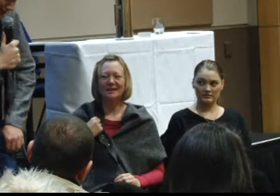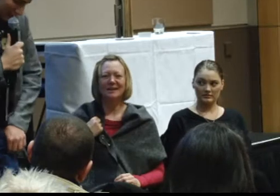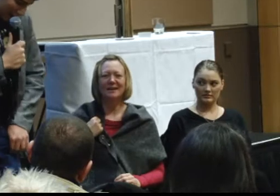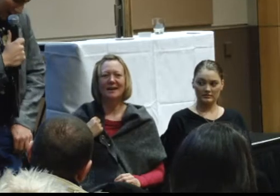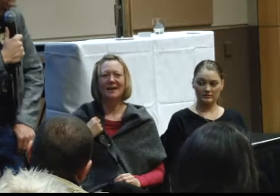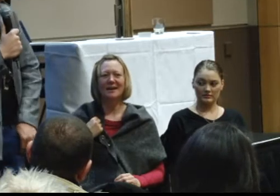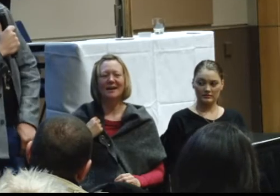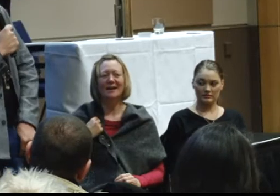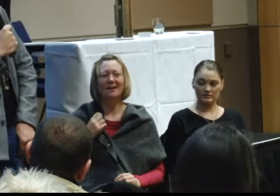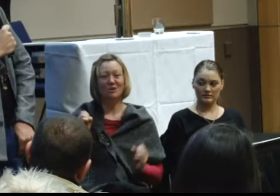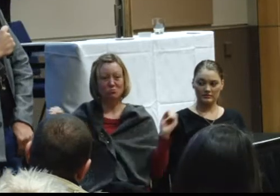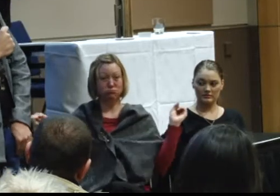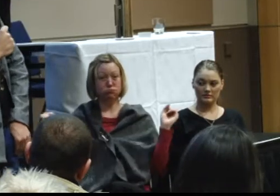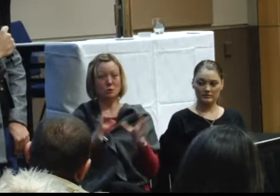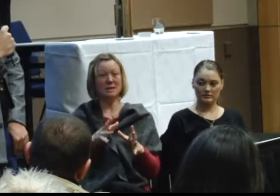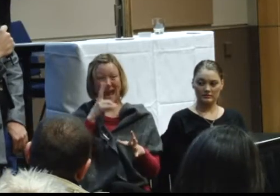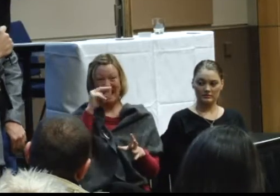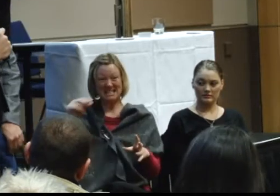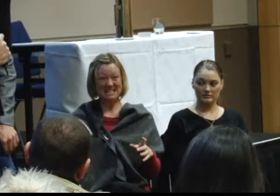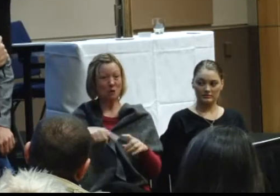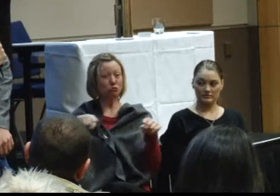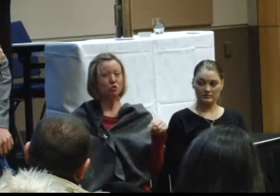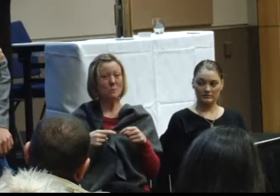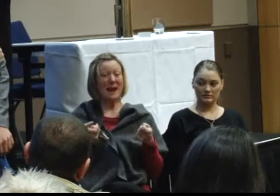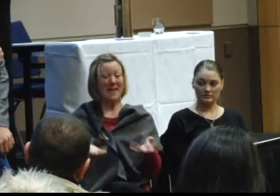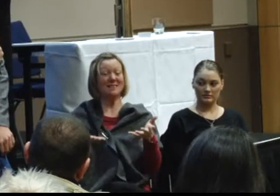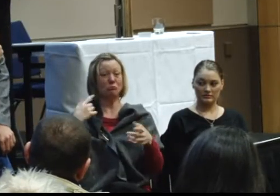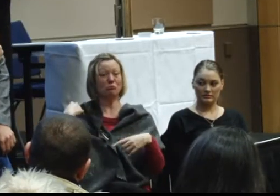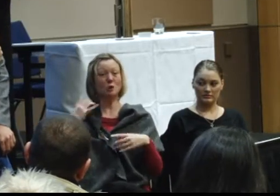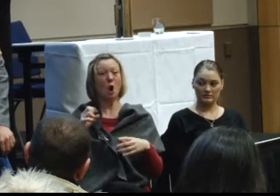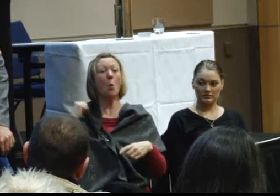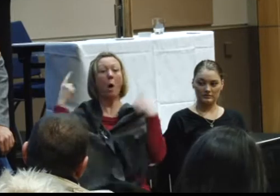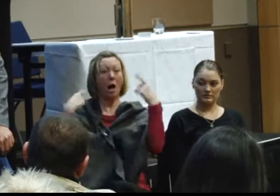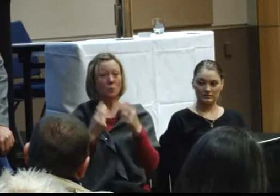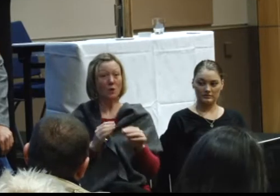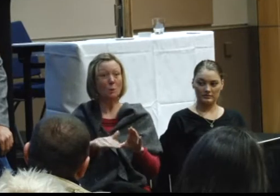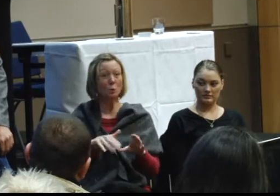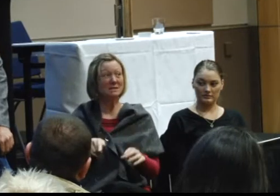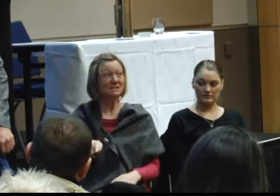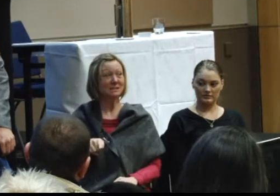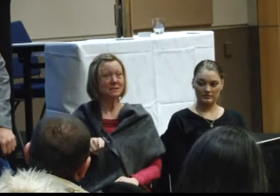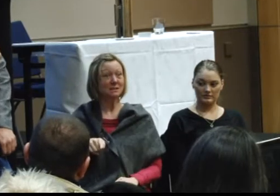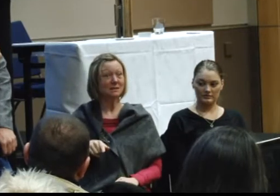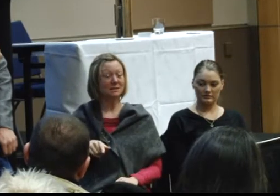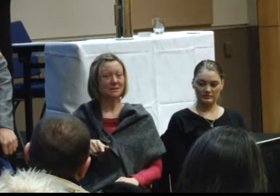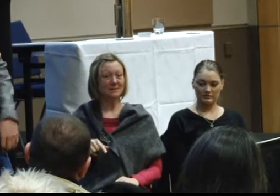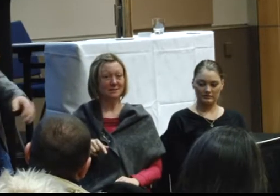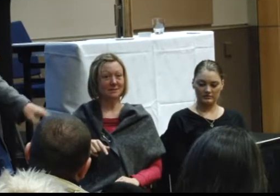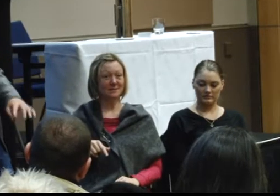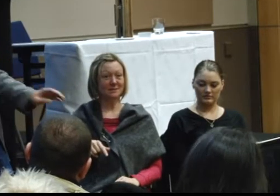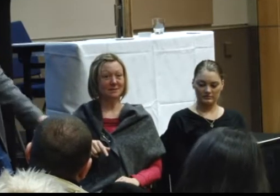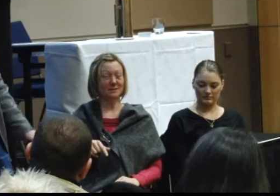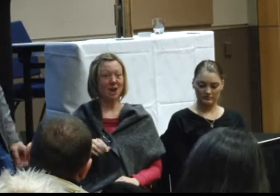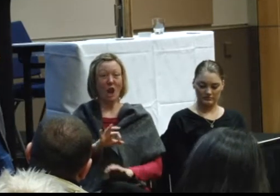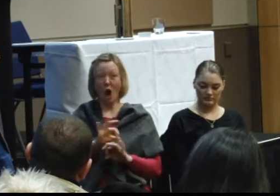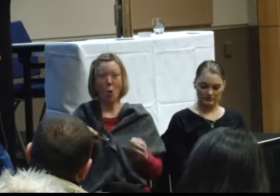putting a whole bunch of adolescents in a room and letting them run wild with computers isn't with no, you know,